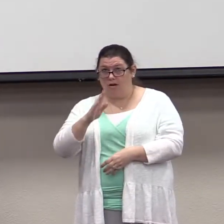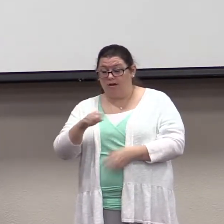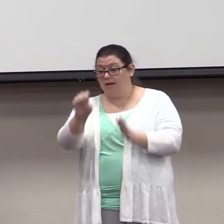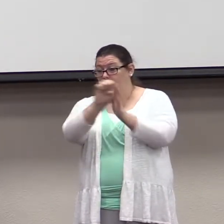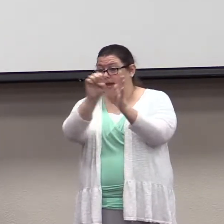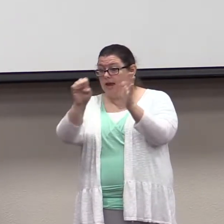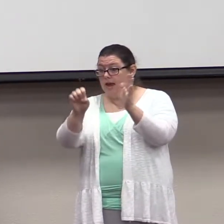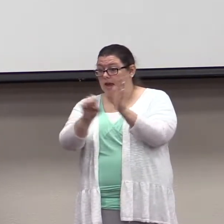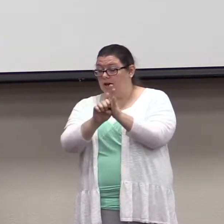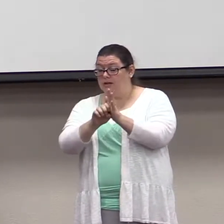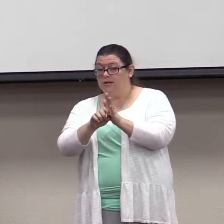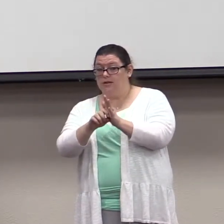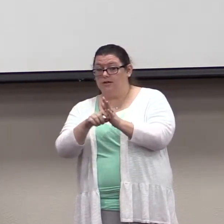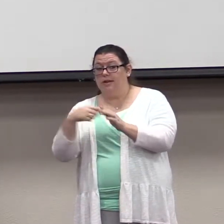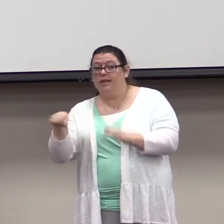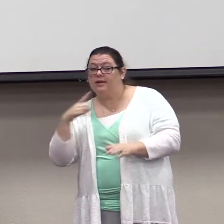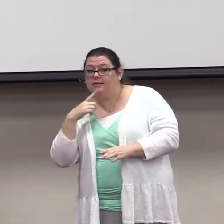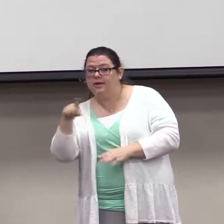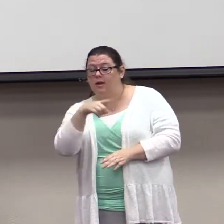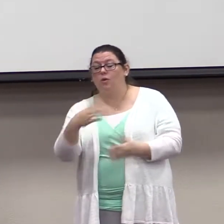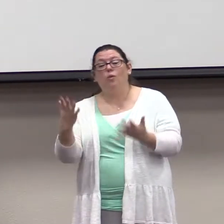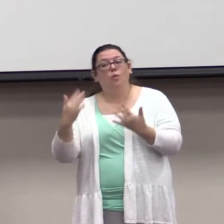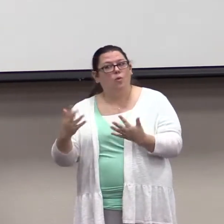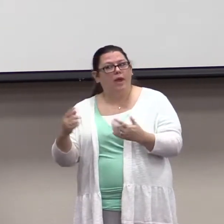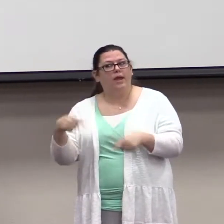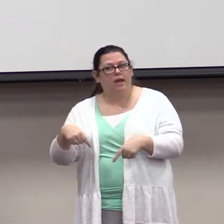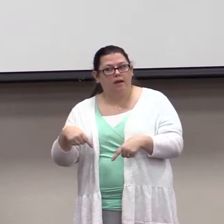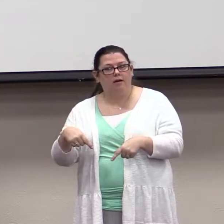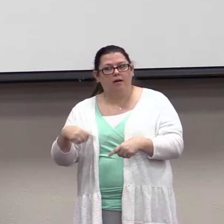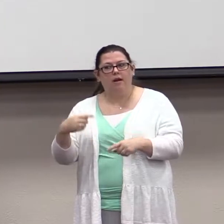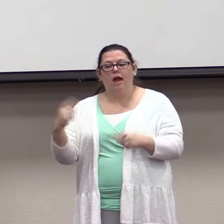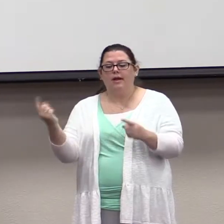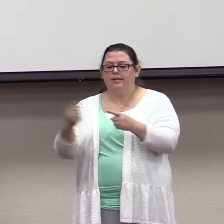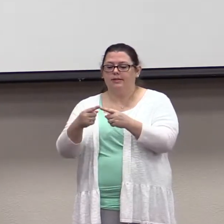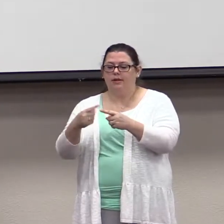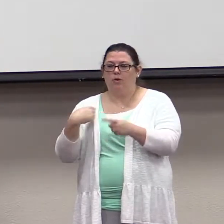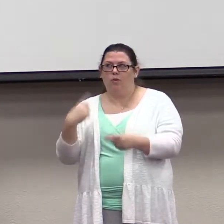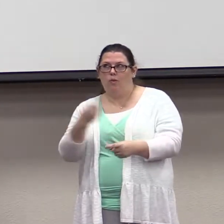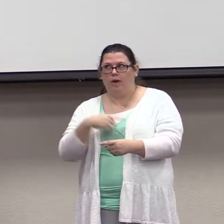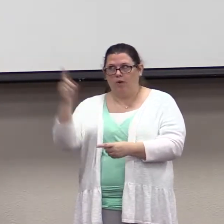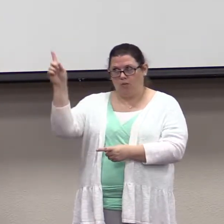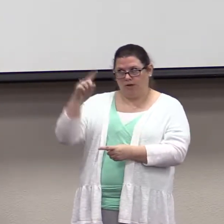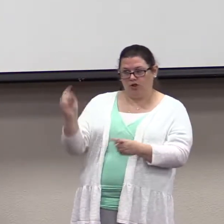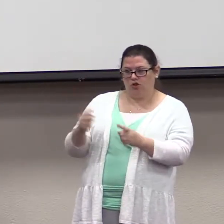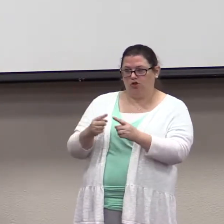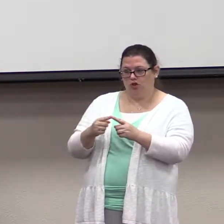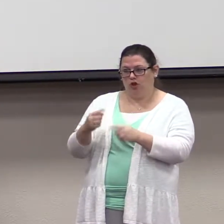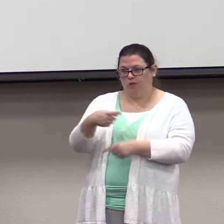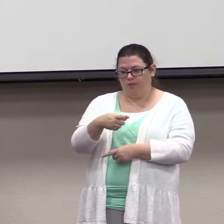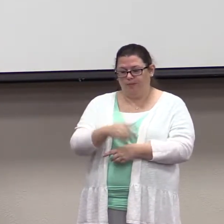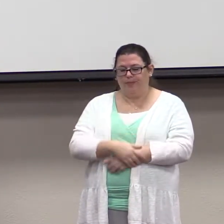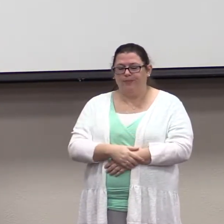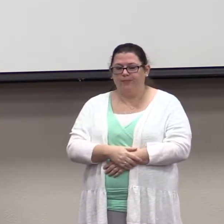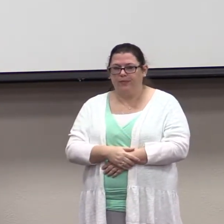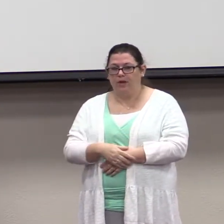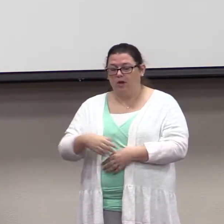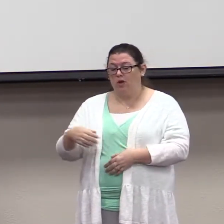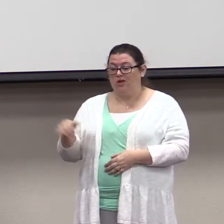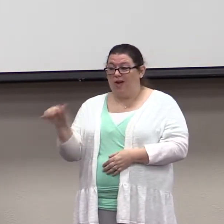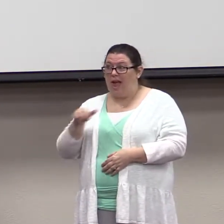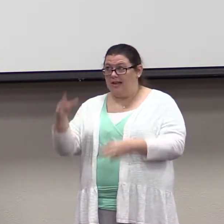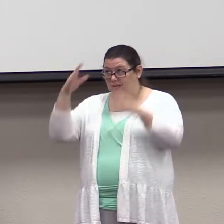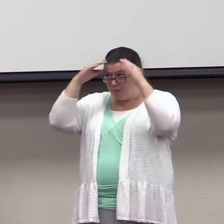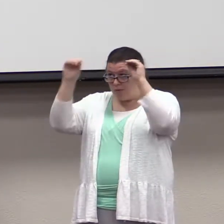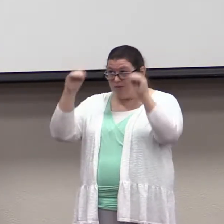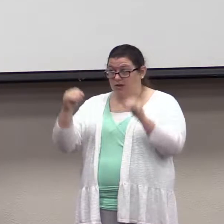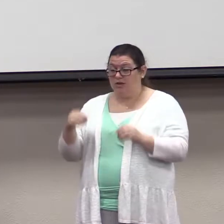here until we return to you. So while Moses goes into the cloud of the Lord's presence to receive instructions